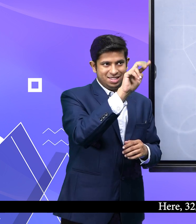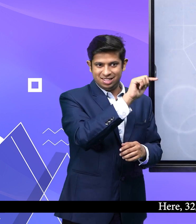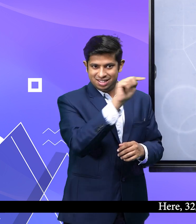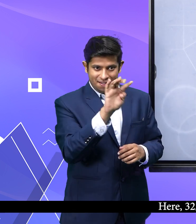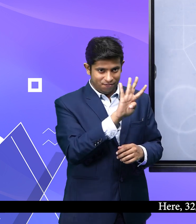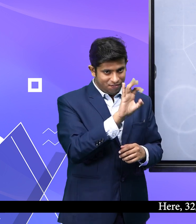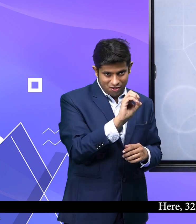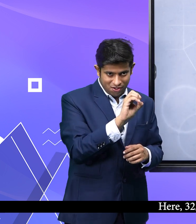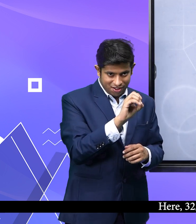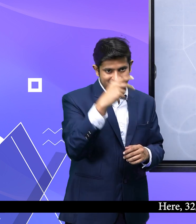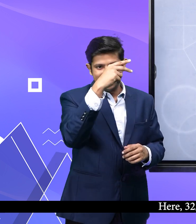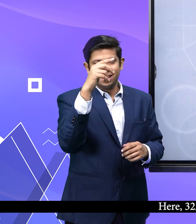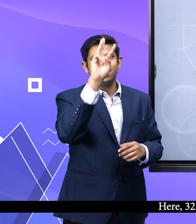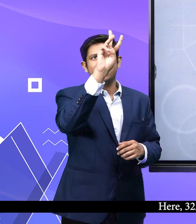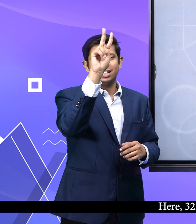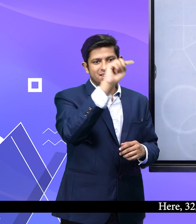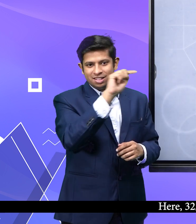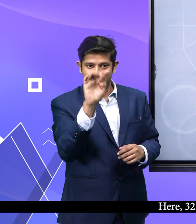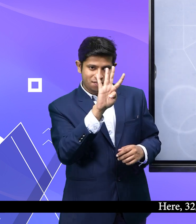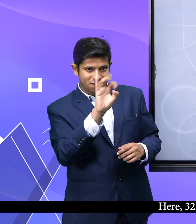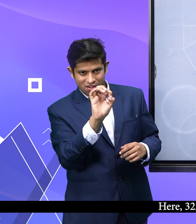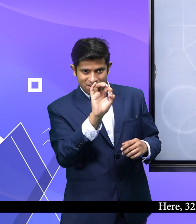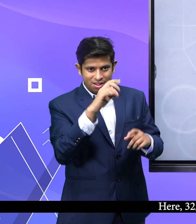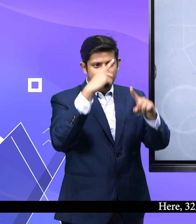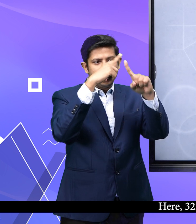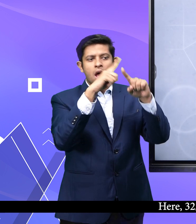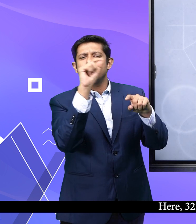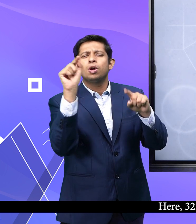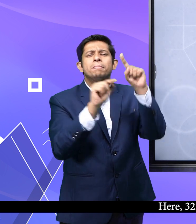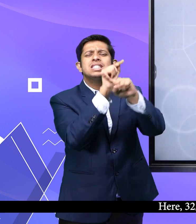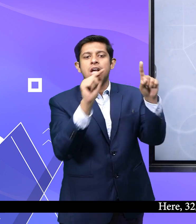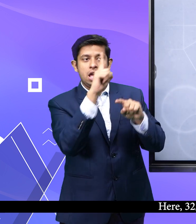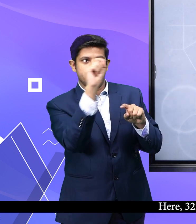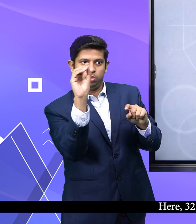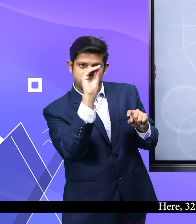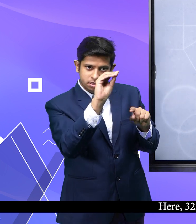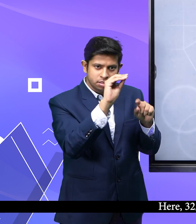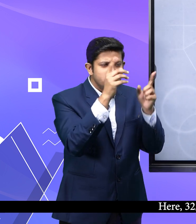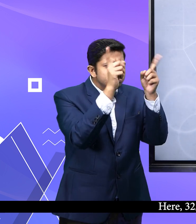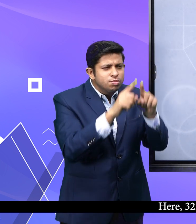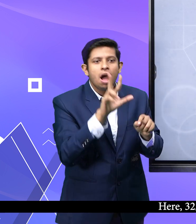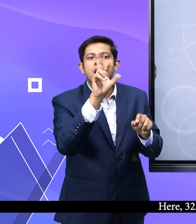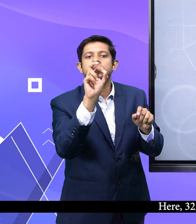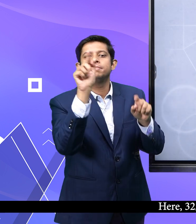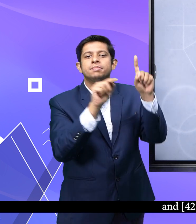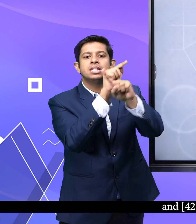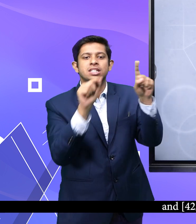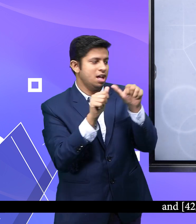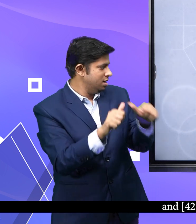Here 32 by 40 is equals to 32 by 40 into 100 is equals to 80% and